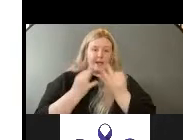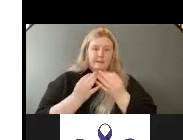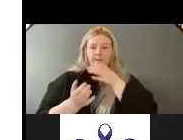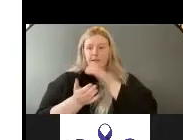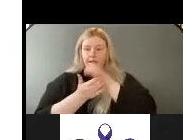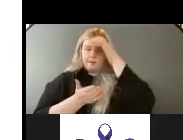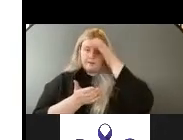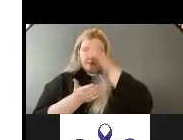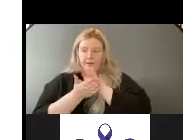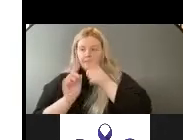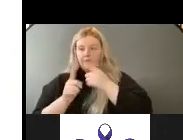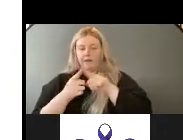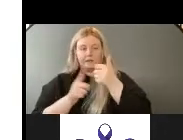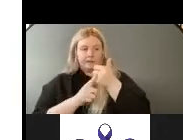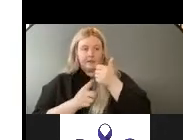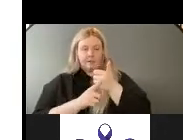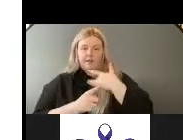doesn't start out as